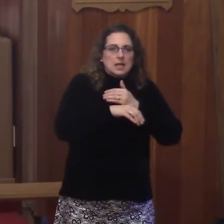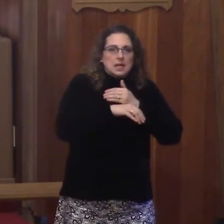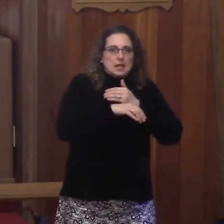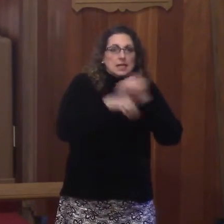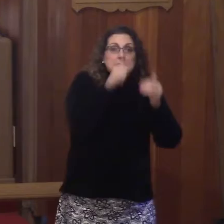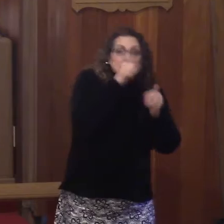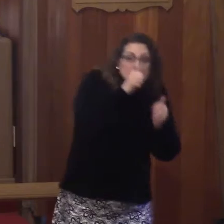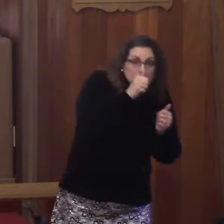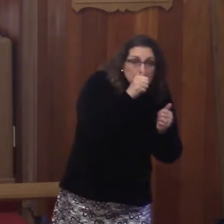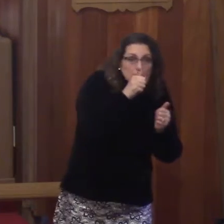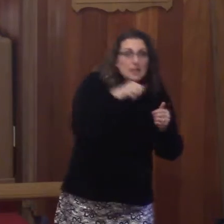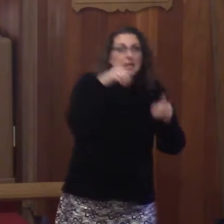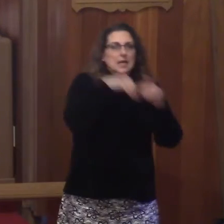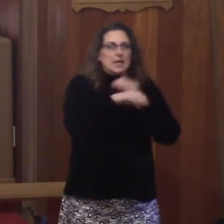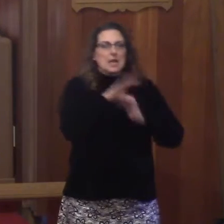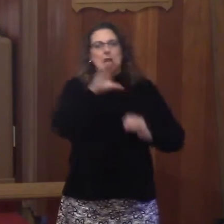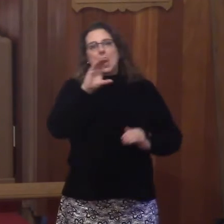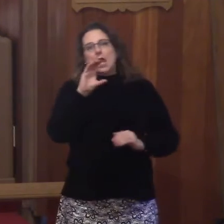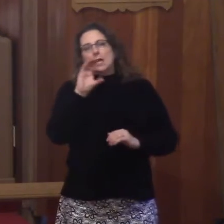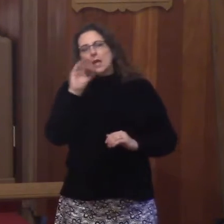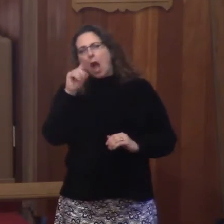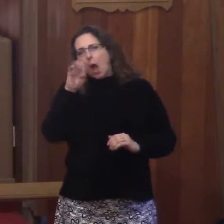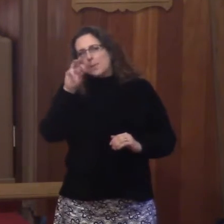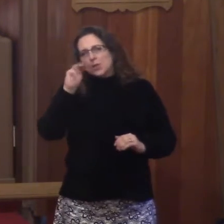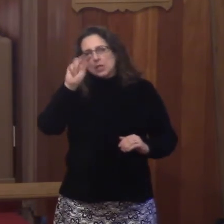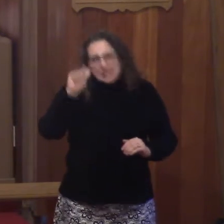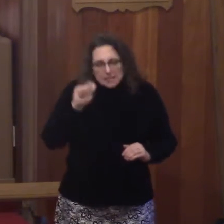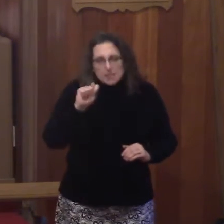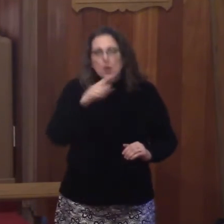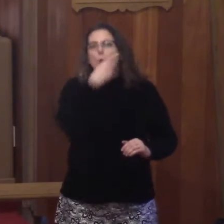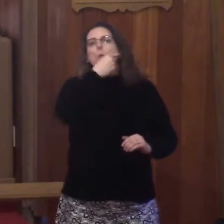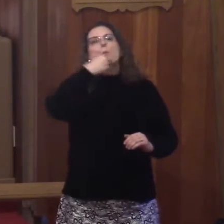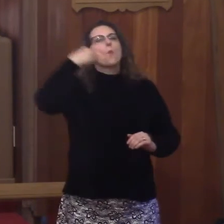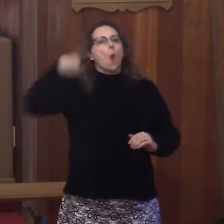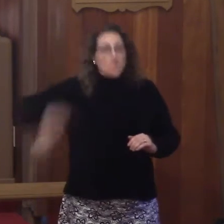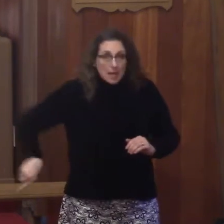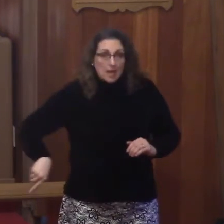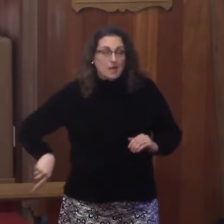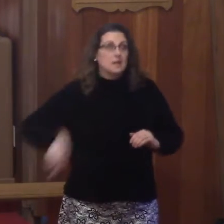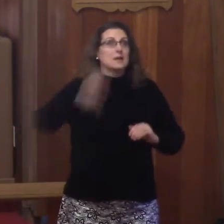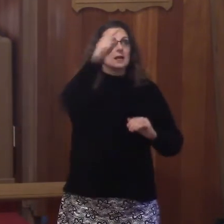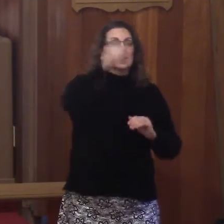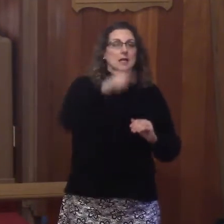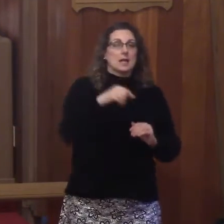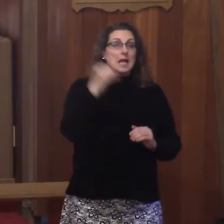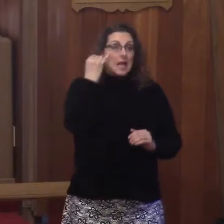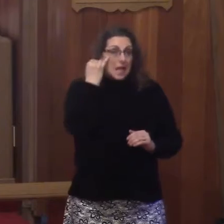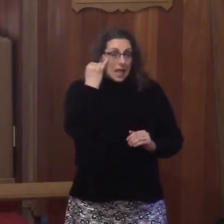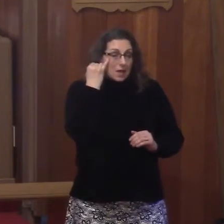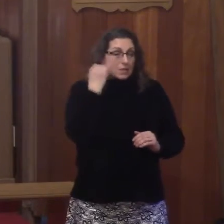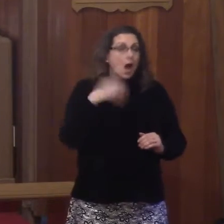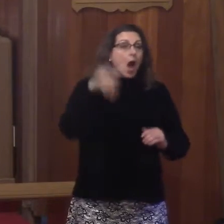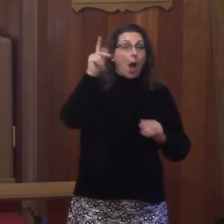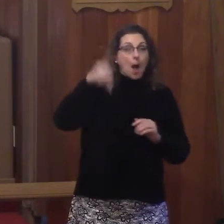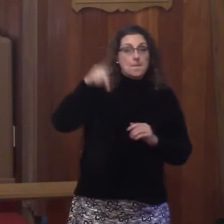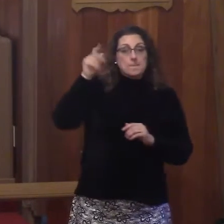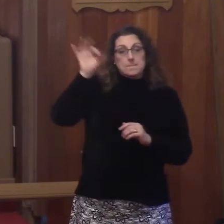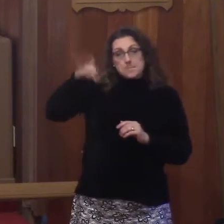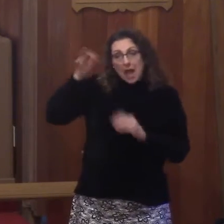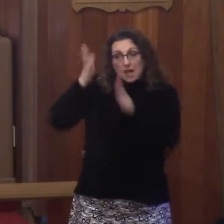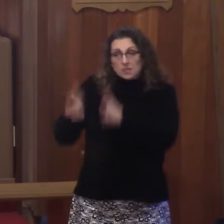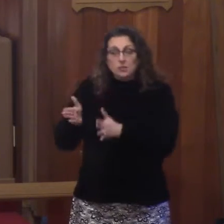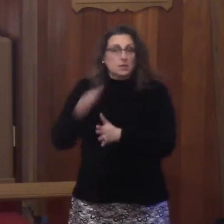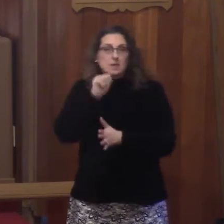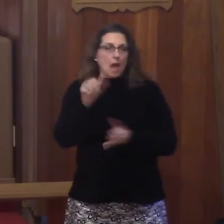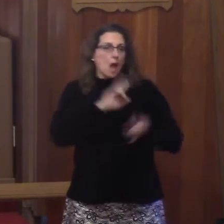in communist Romania. How if a pastor wouldn't repent after being beaten himself, they'd bring his family in and beat them